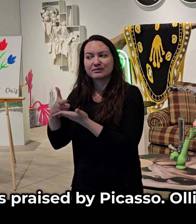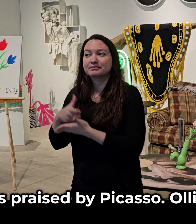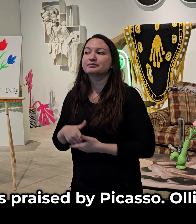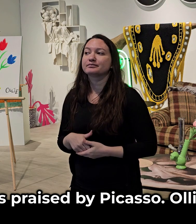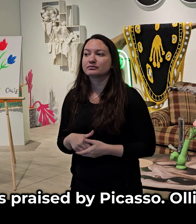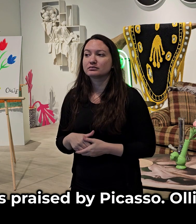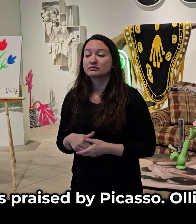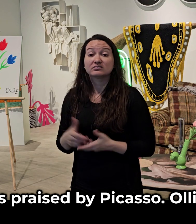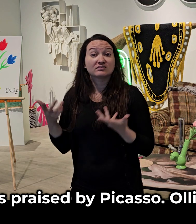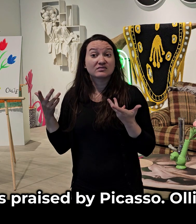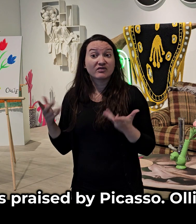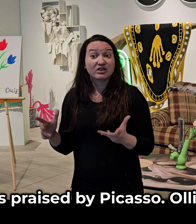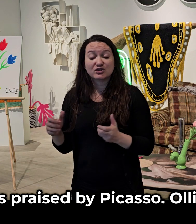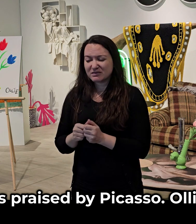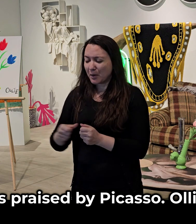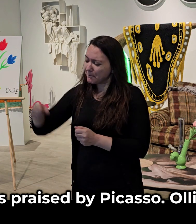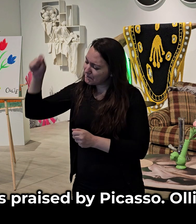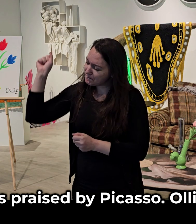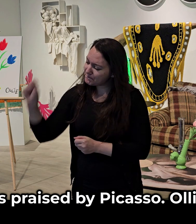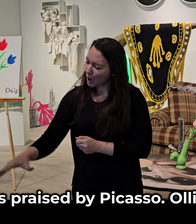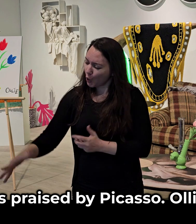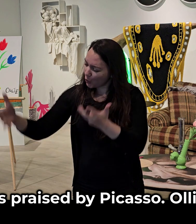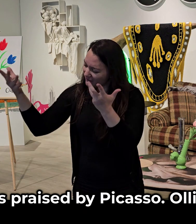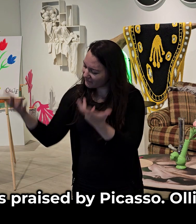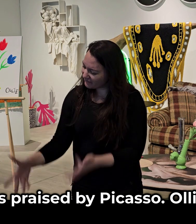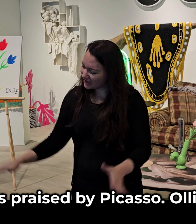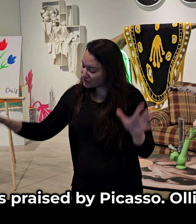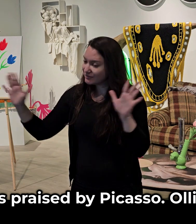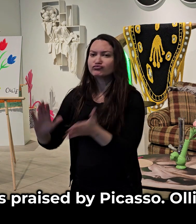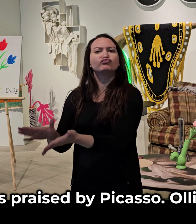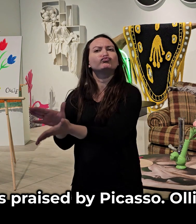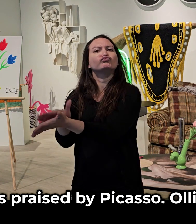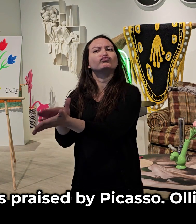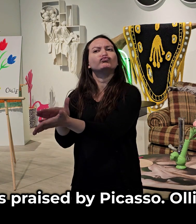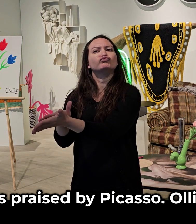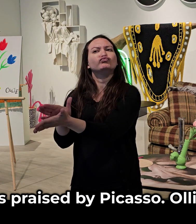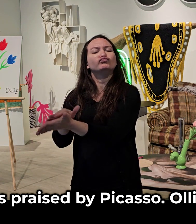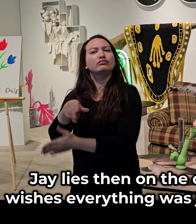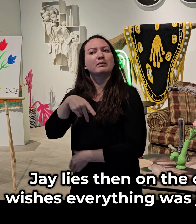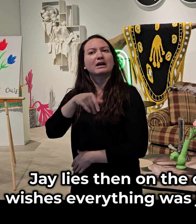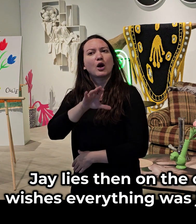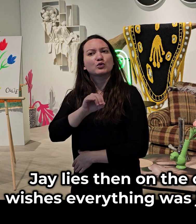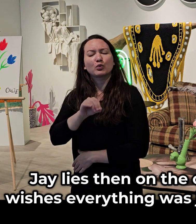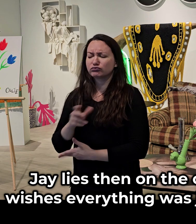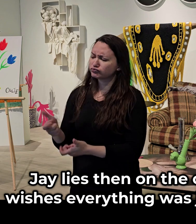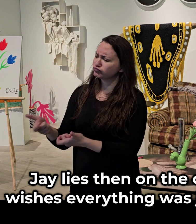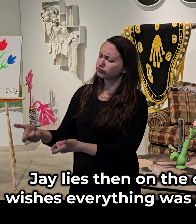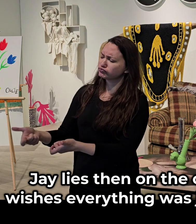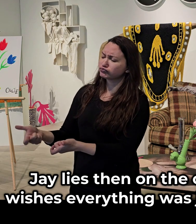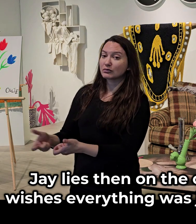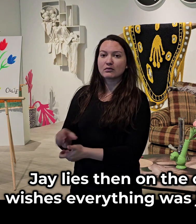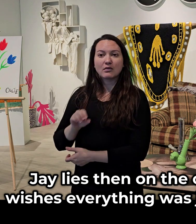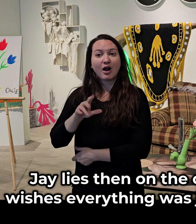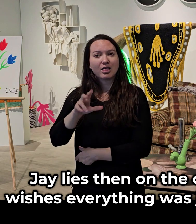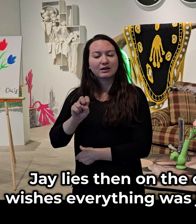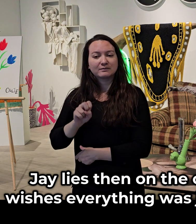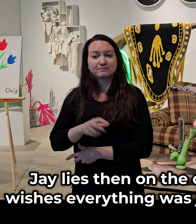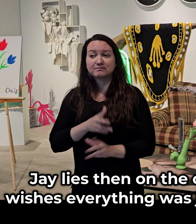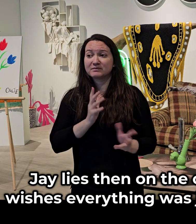by Picasso. Ollie then leaves Jay. Jay lies then on the couch and wishes everything was